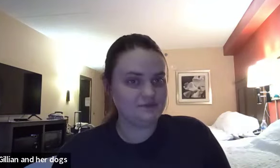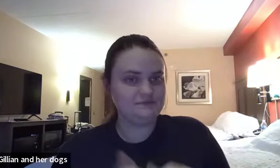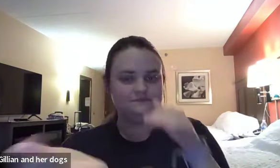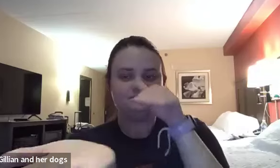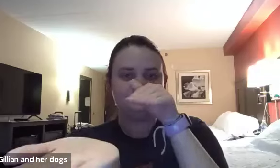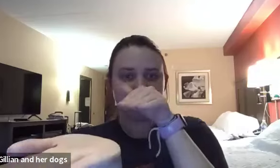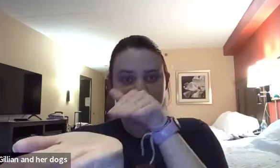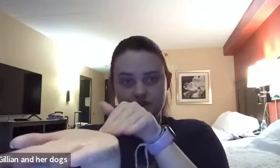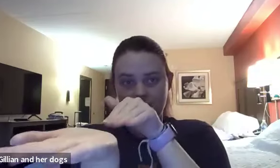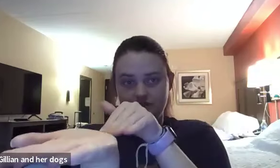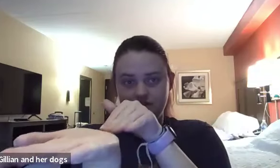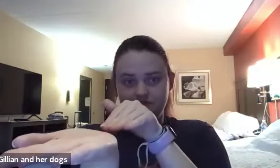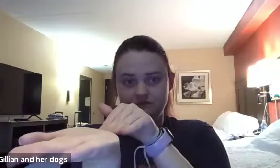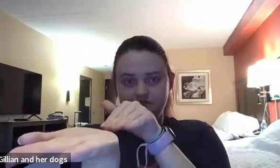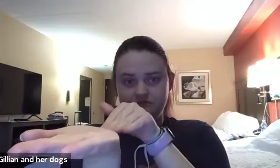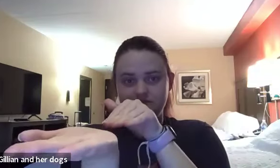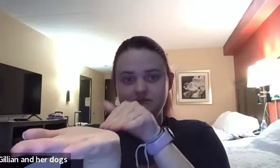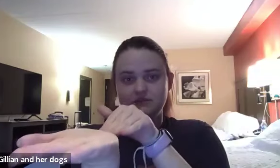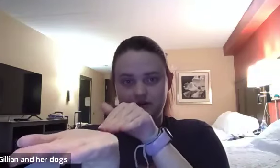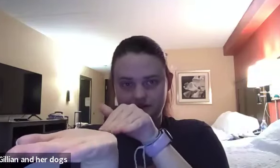doctor, doctor, doctor.